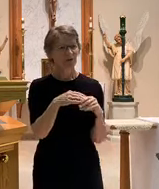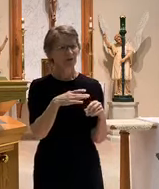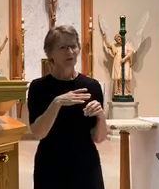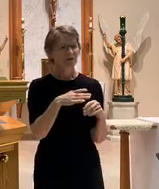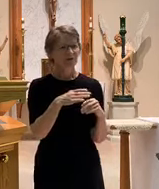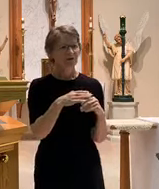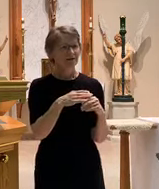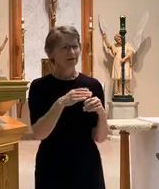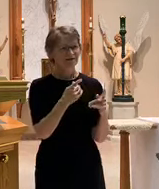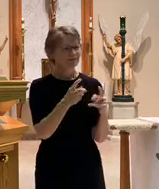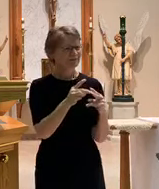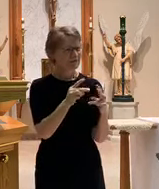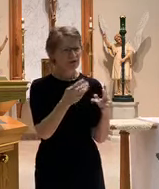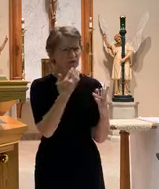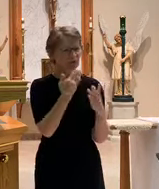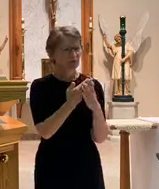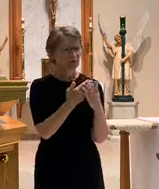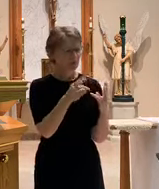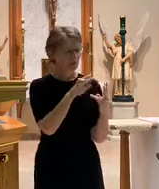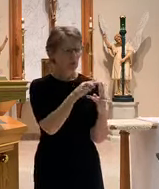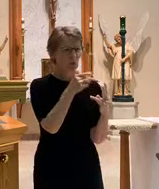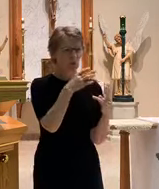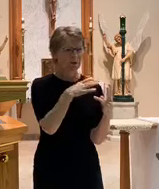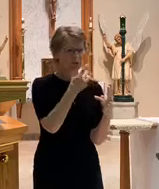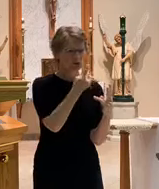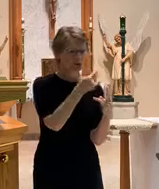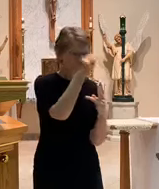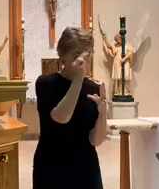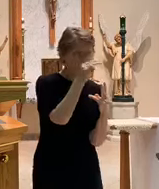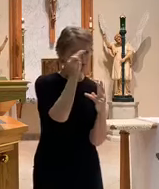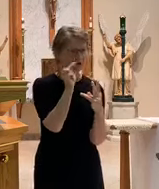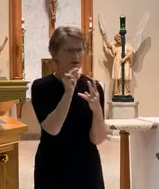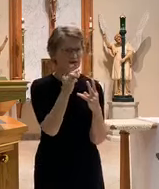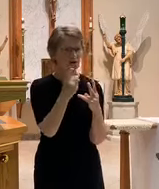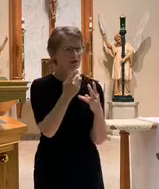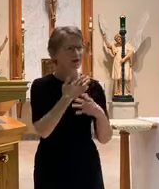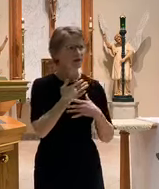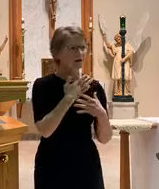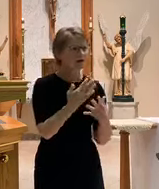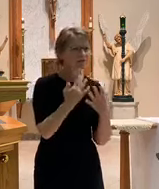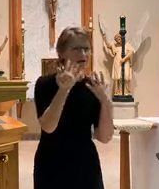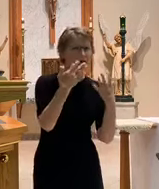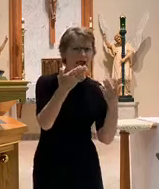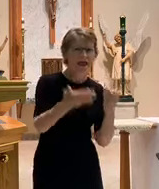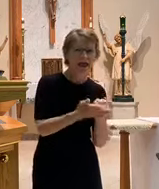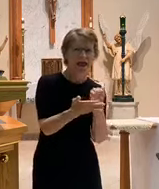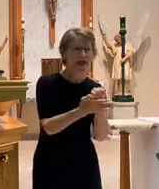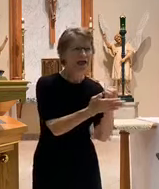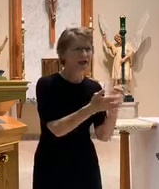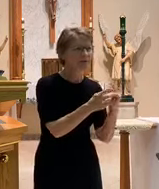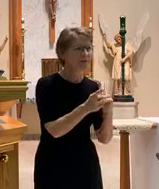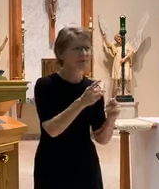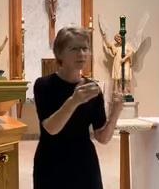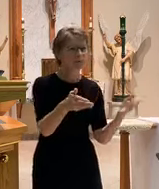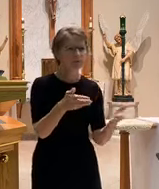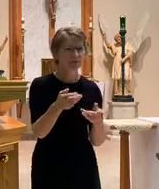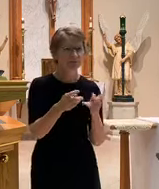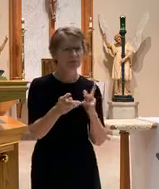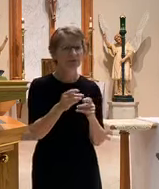So there's a great reward for being hospitable. Jesus made that very clear in the closing words of today's